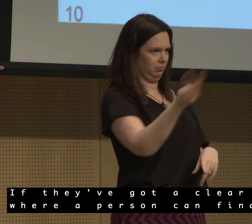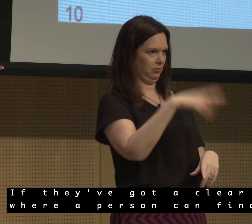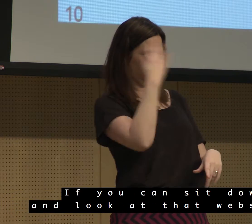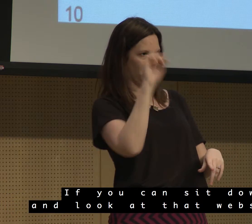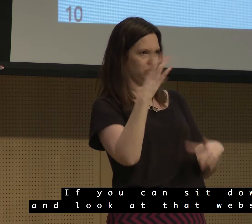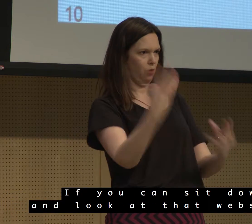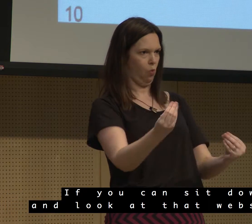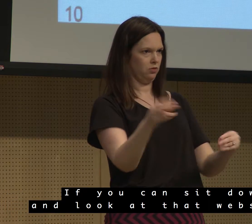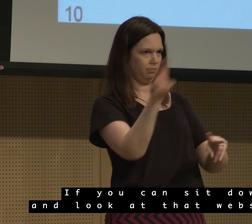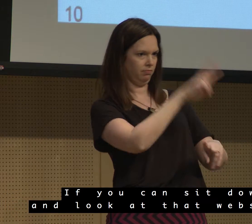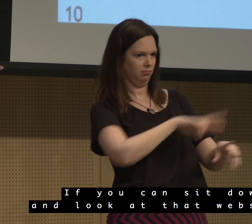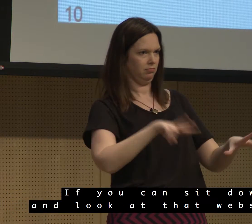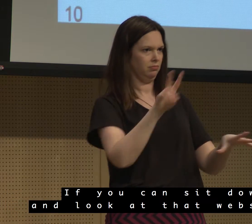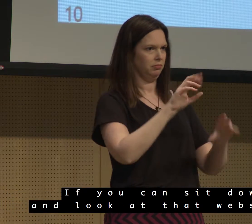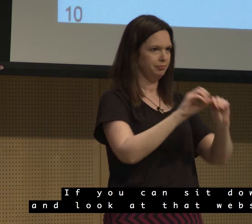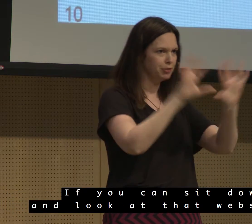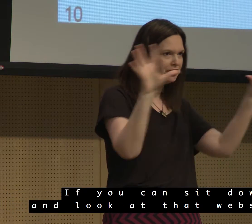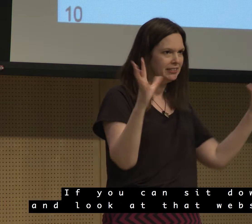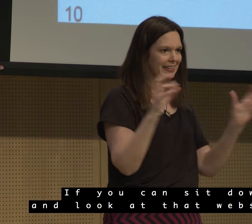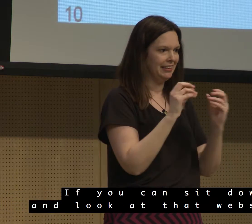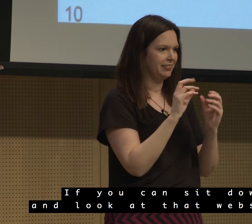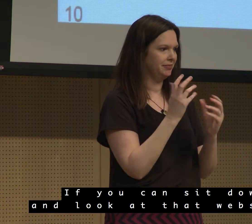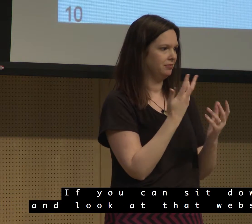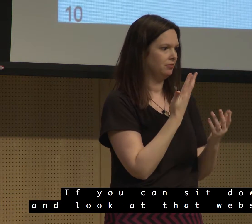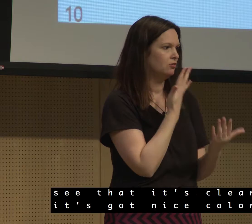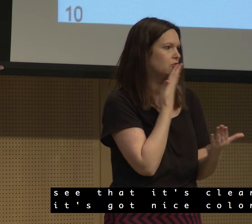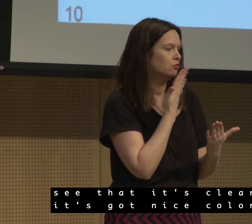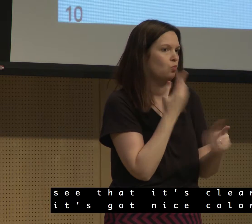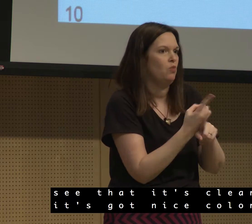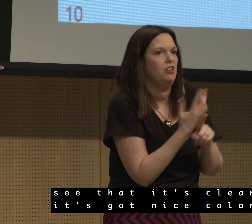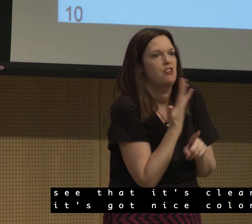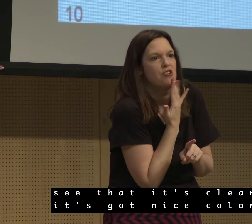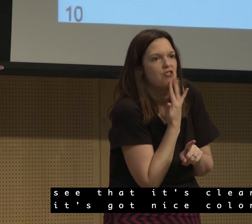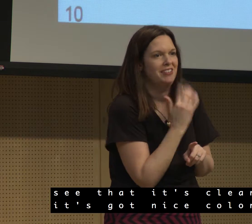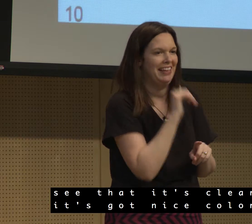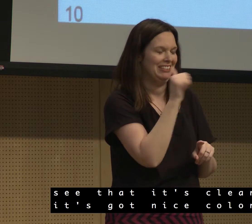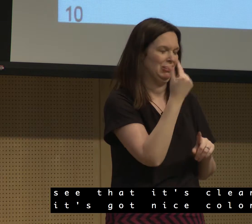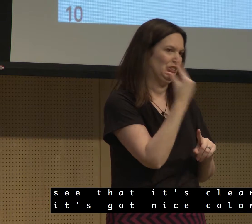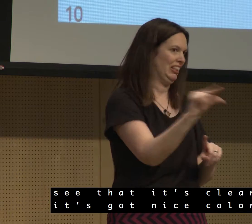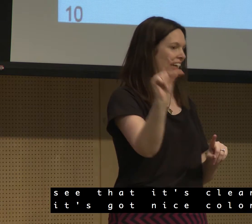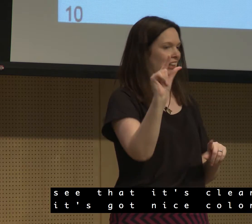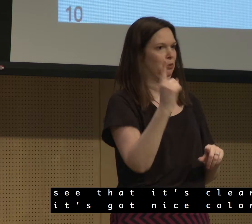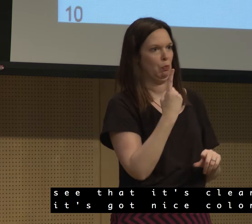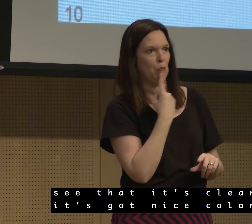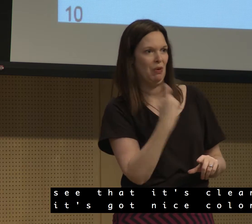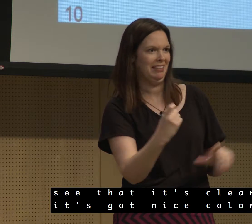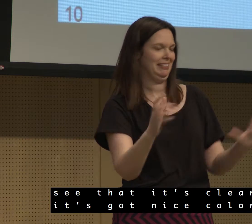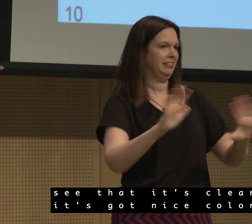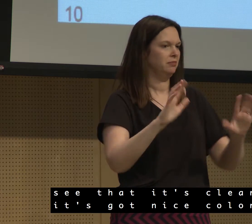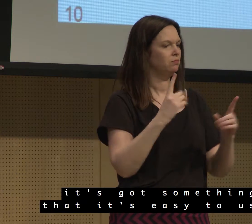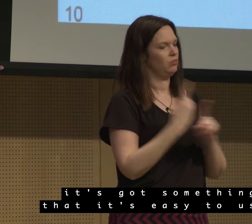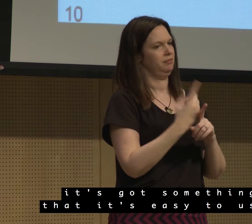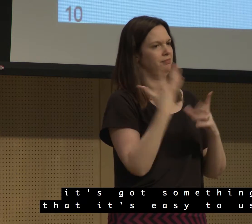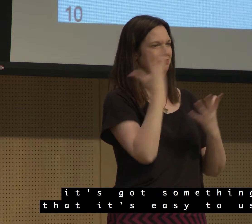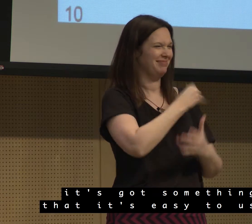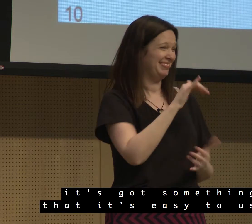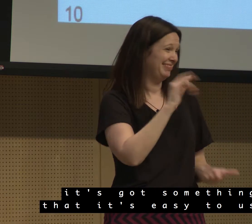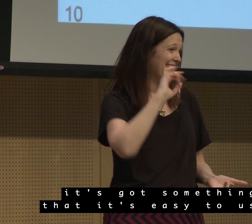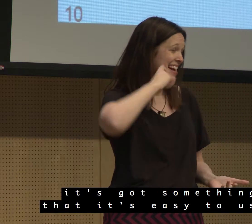it, if you can sit down and look at that website, see that it's clear, it's got nice colors, it's got something